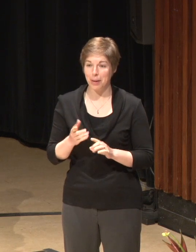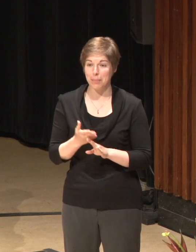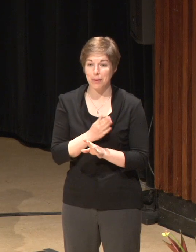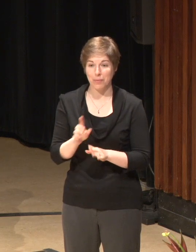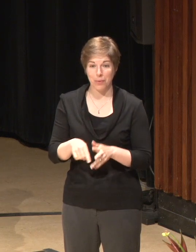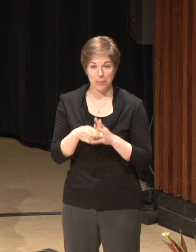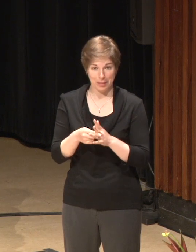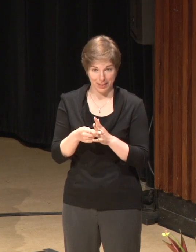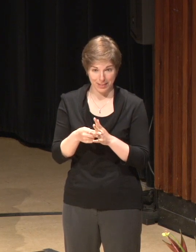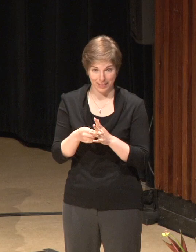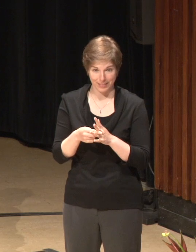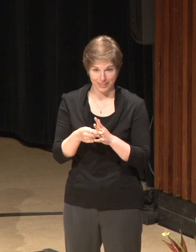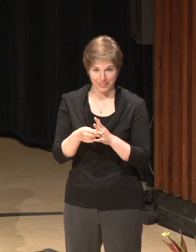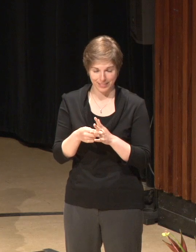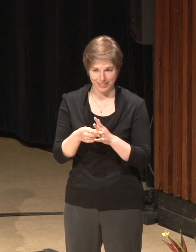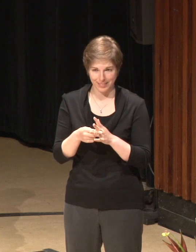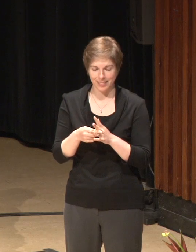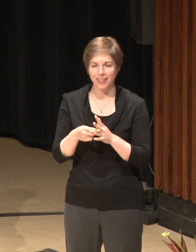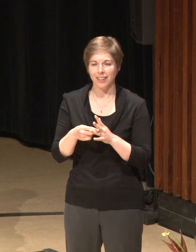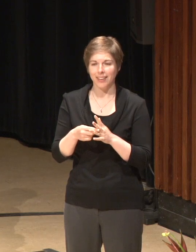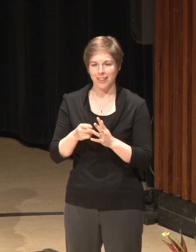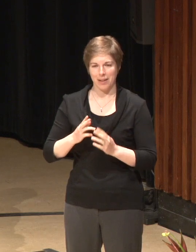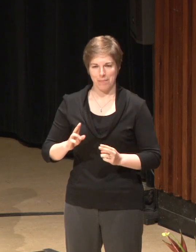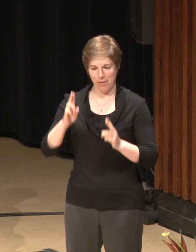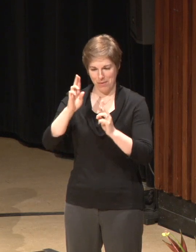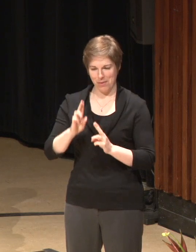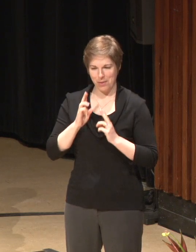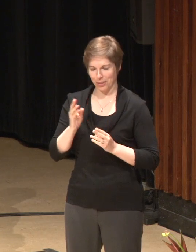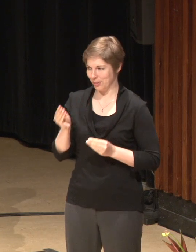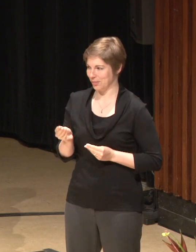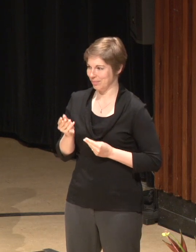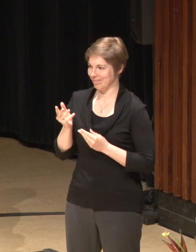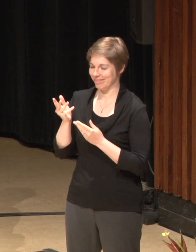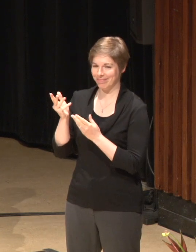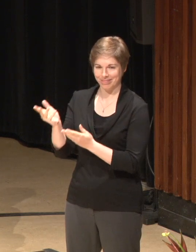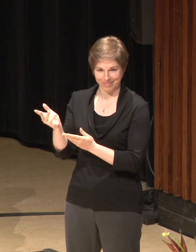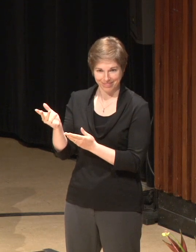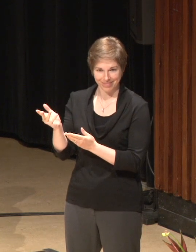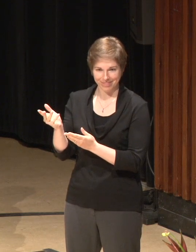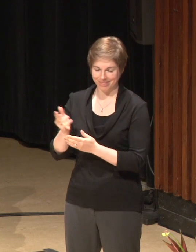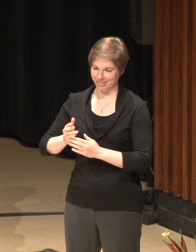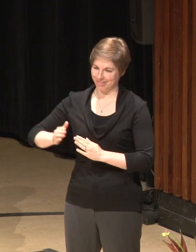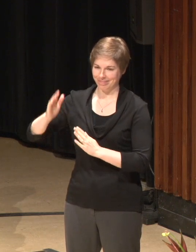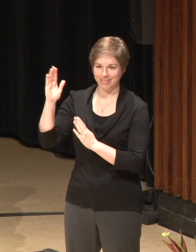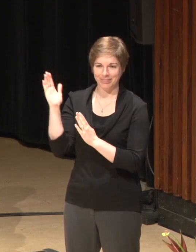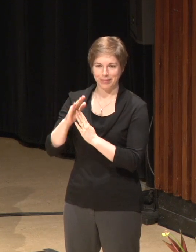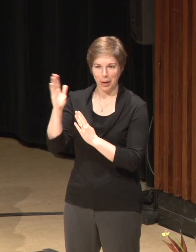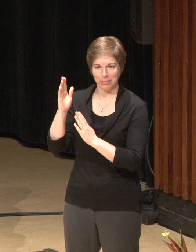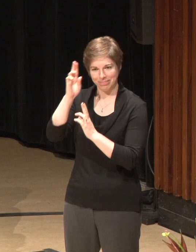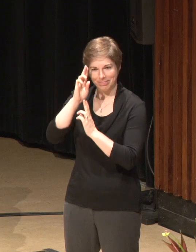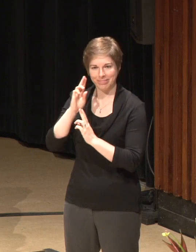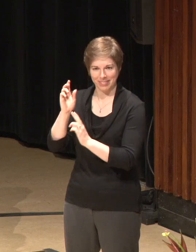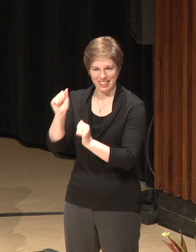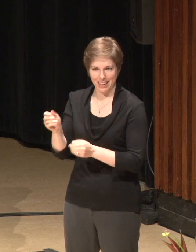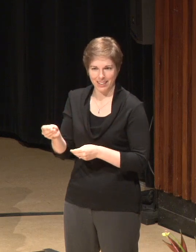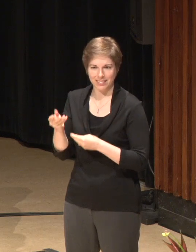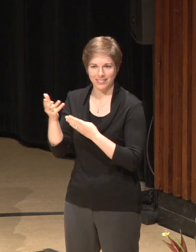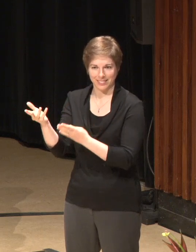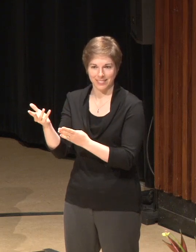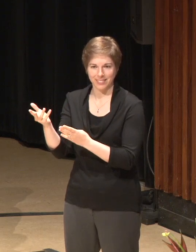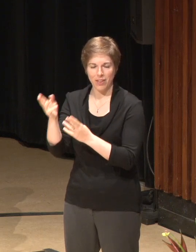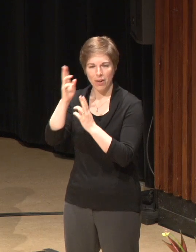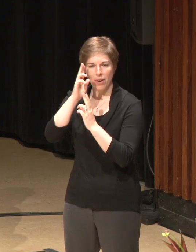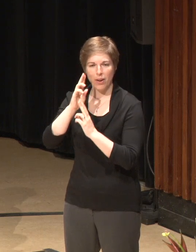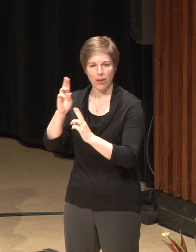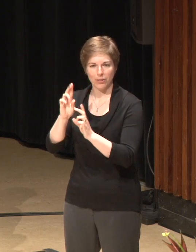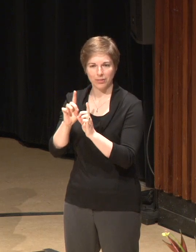present the highest recognition the college can bestow on a citizen, our honorary diploma. This award recognizes